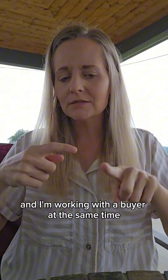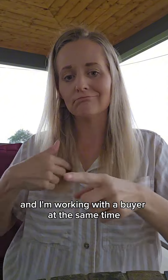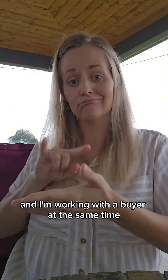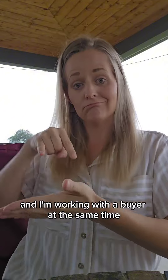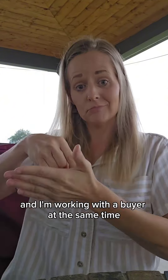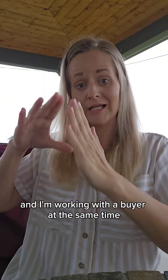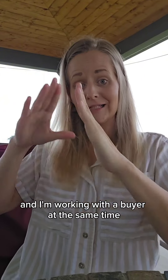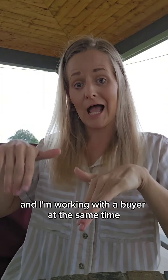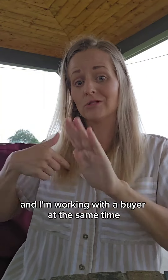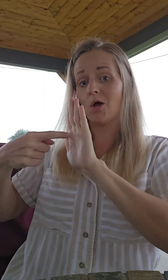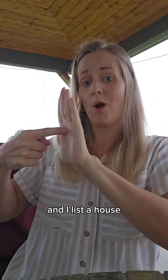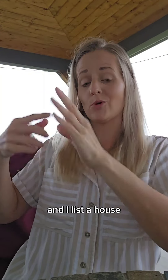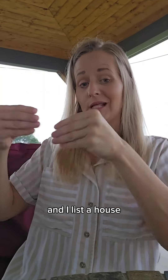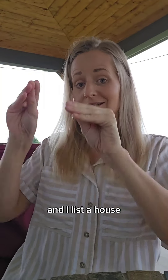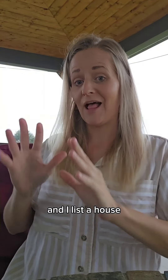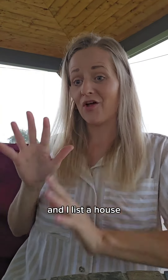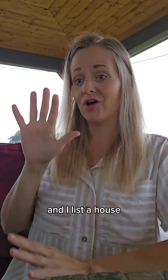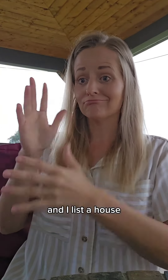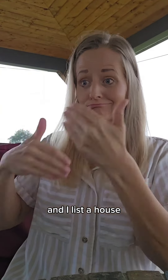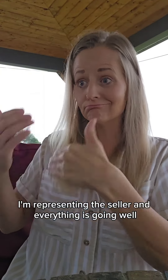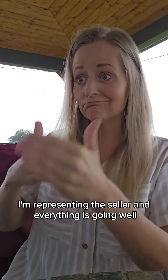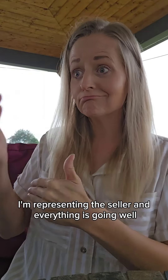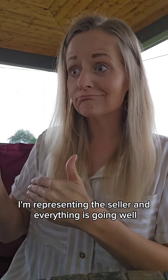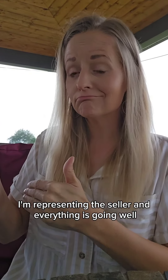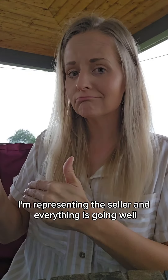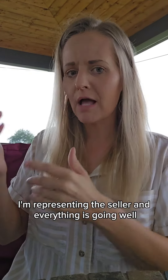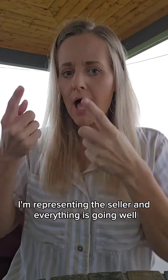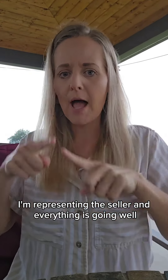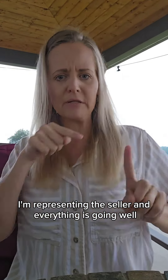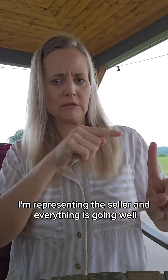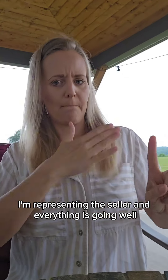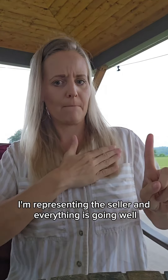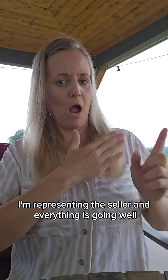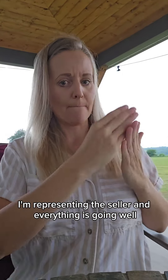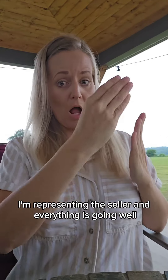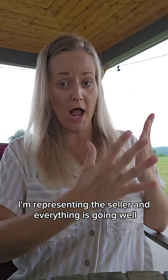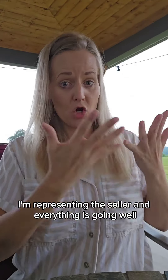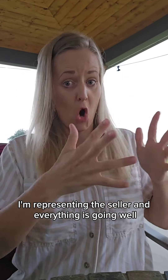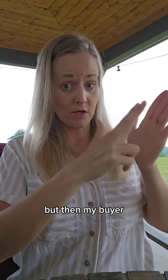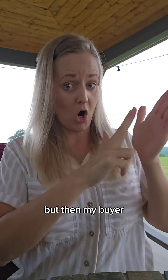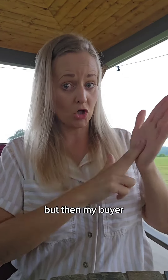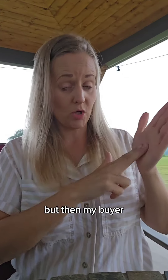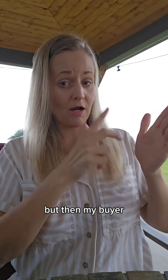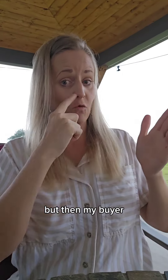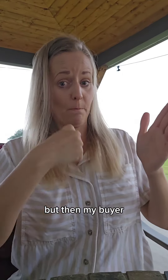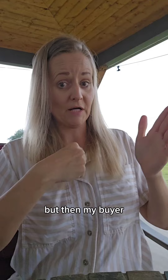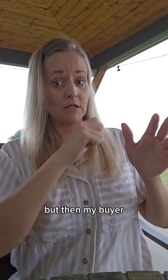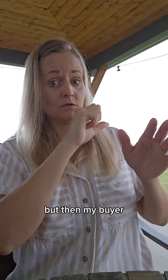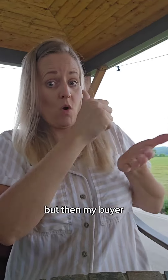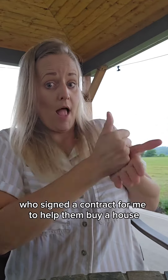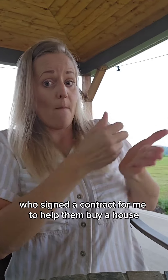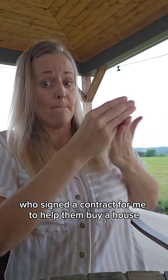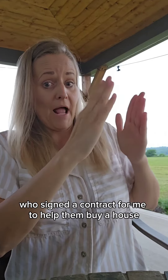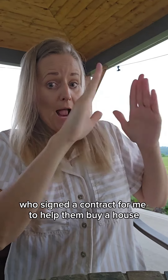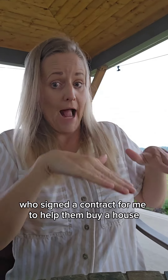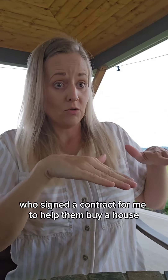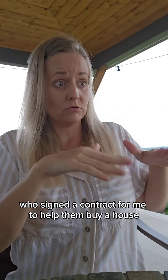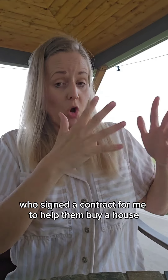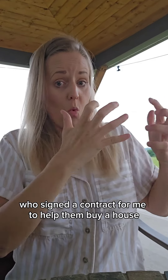same time, and I list a house, I'm representing the seller and everything is going well. But then my buyer, who's signed a contract for me to